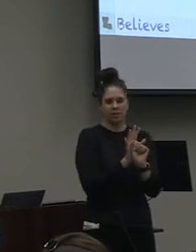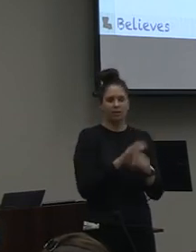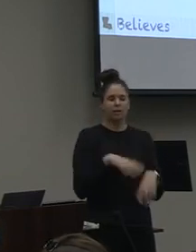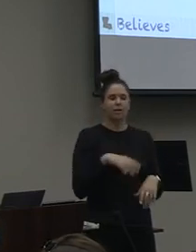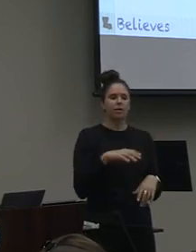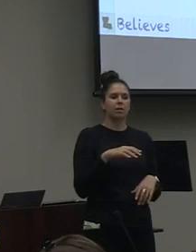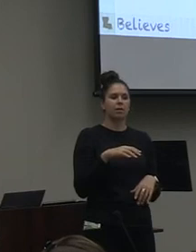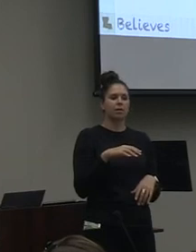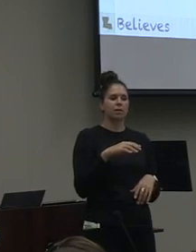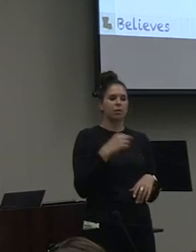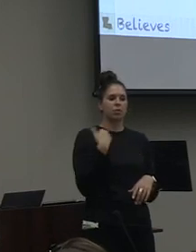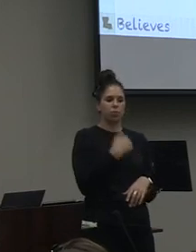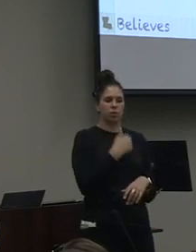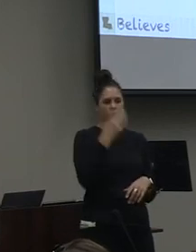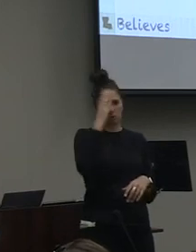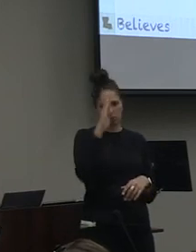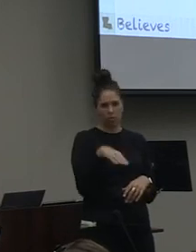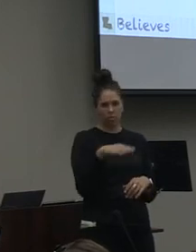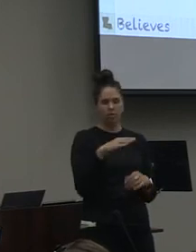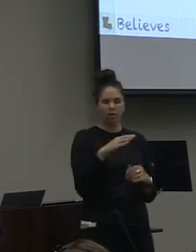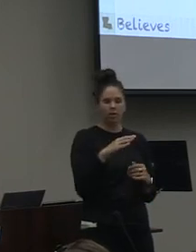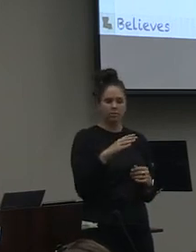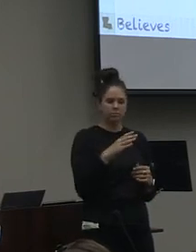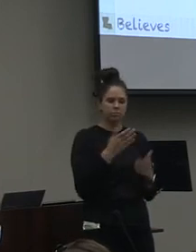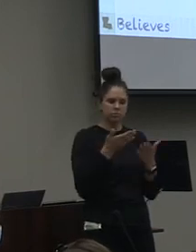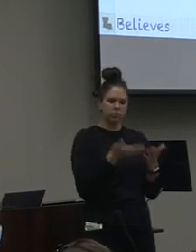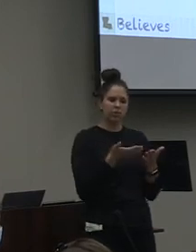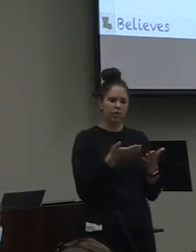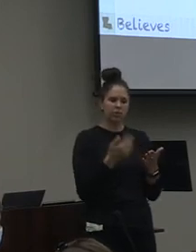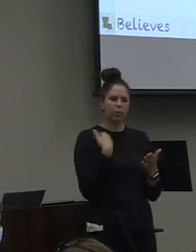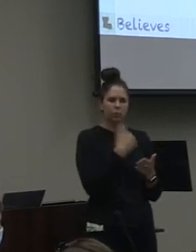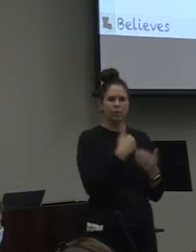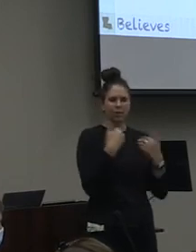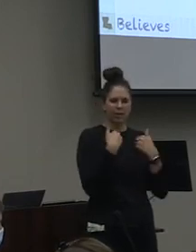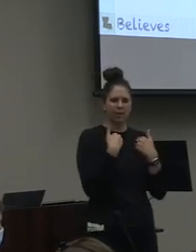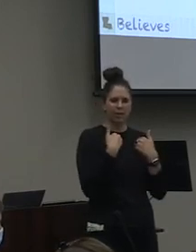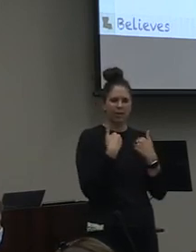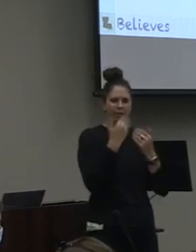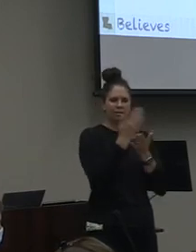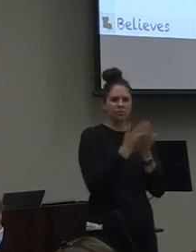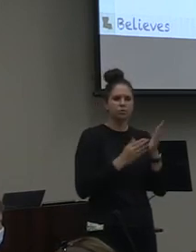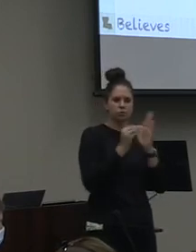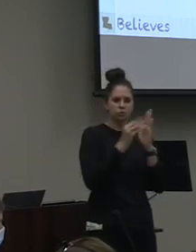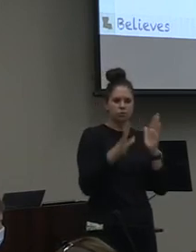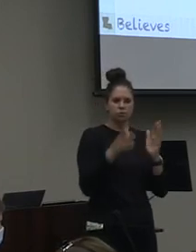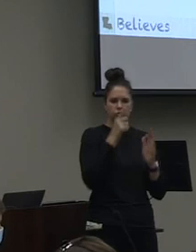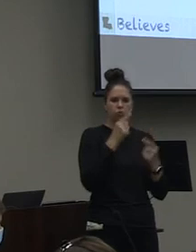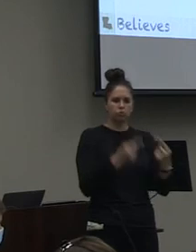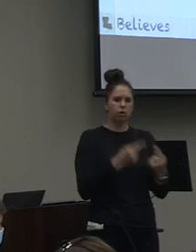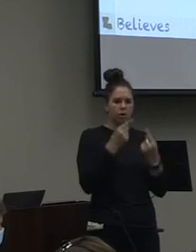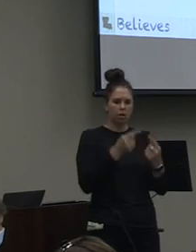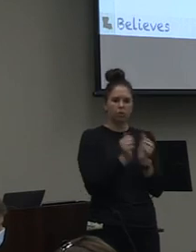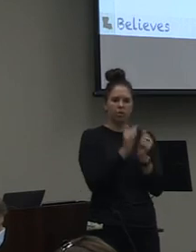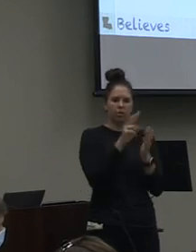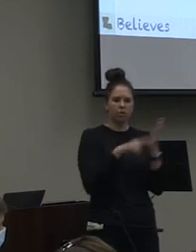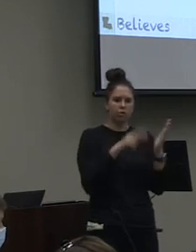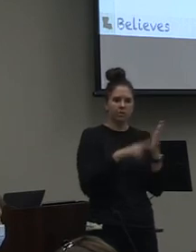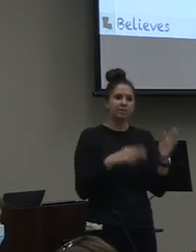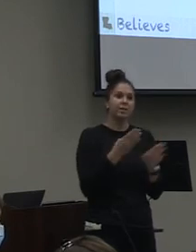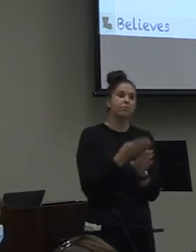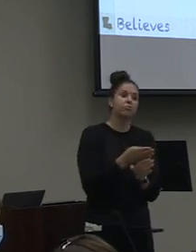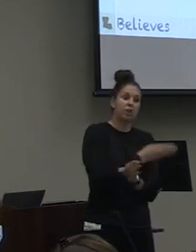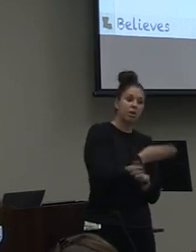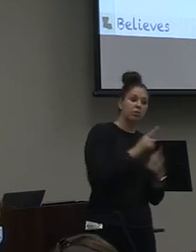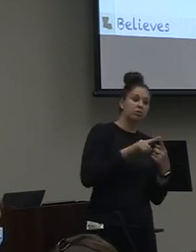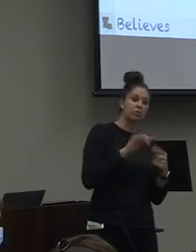also know that there was, we had students who were struggling with literacy prior to the pandemic,